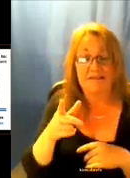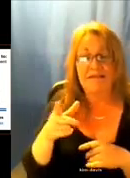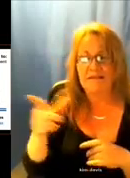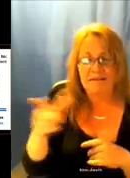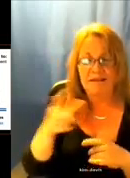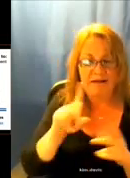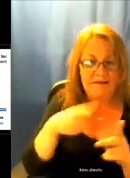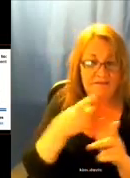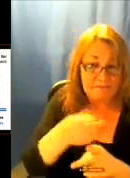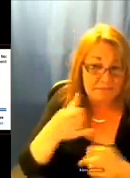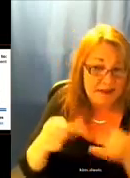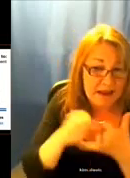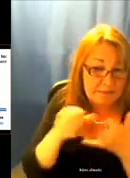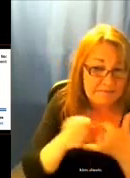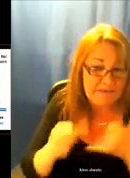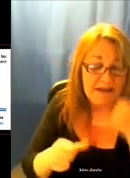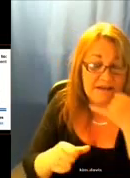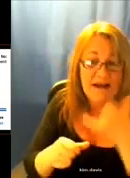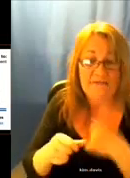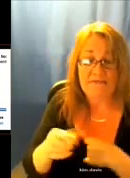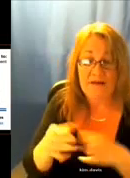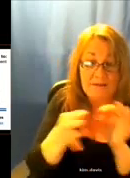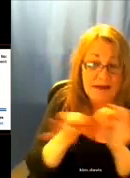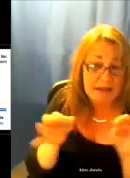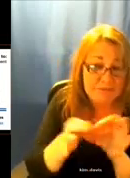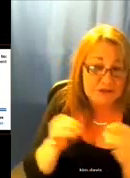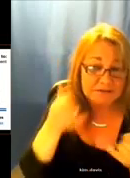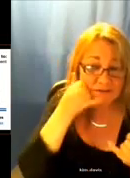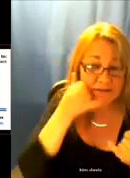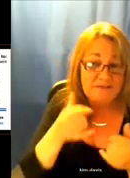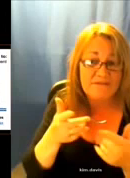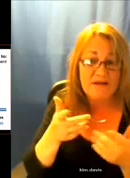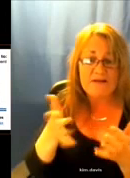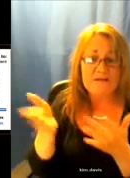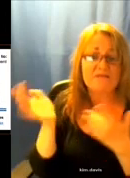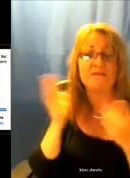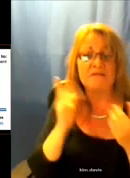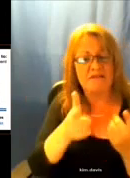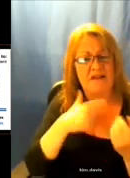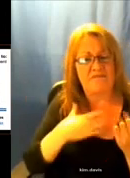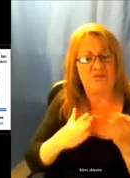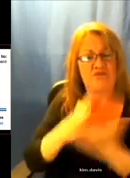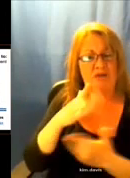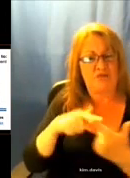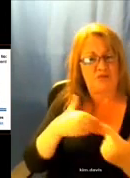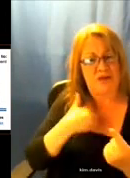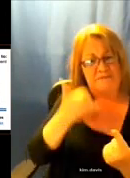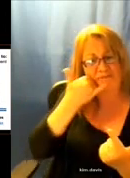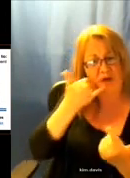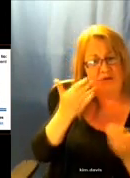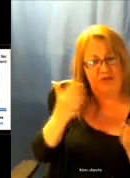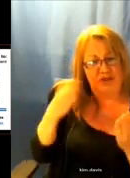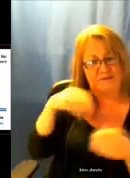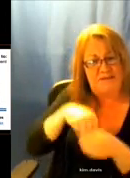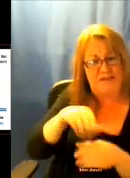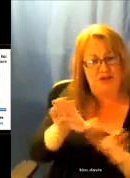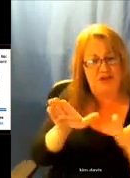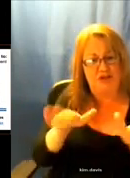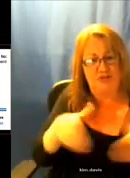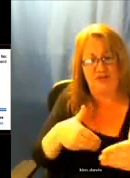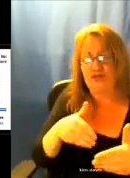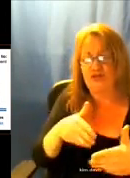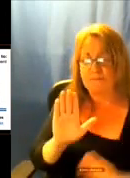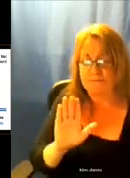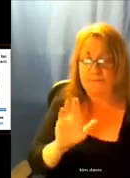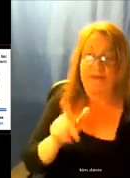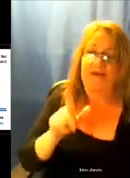But if a phone line is within that, you could look at getting an amplified phone or a captioning phone. You have that right